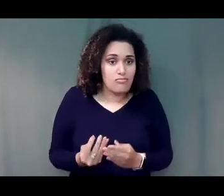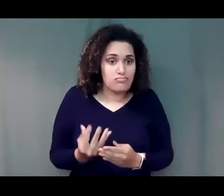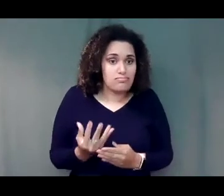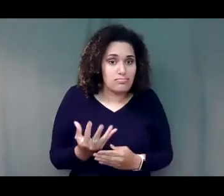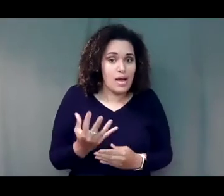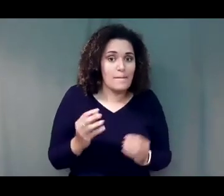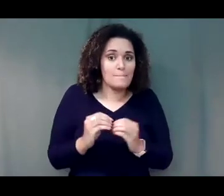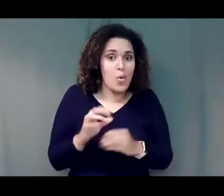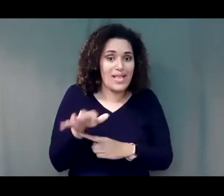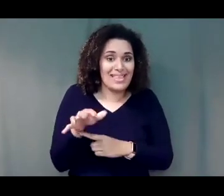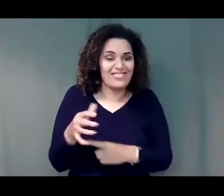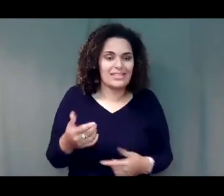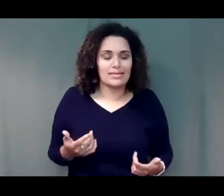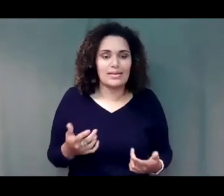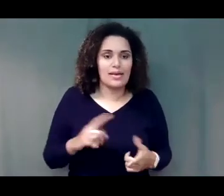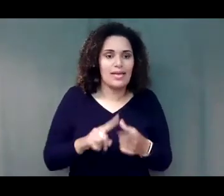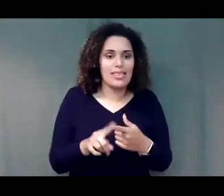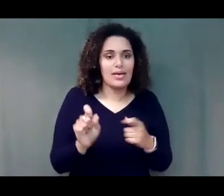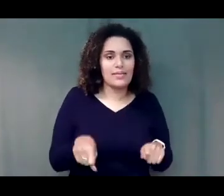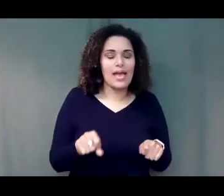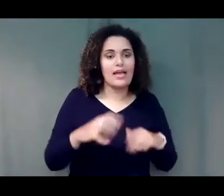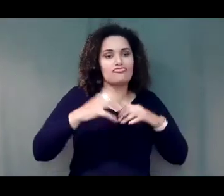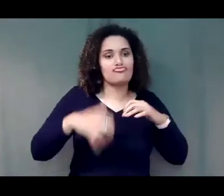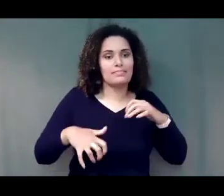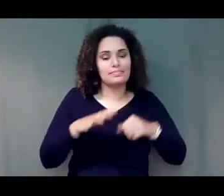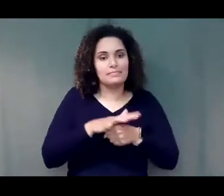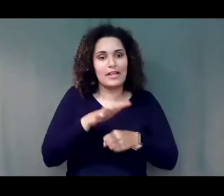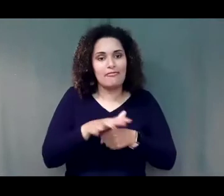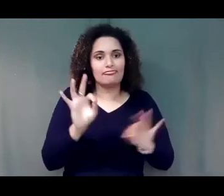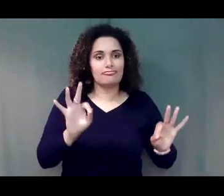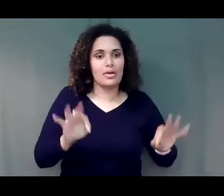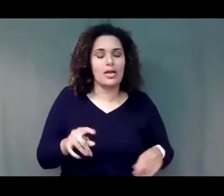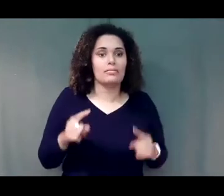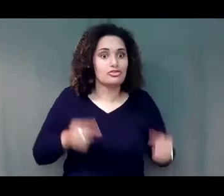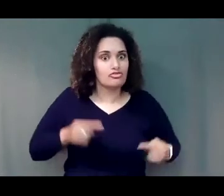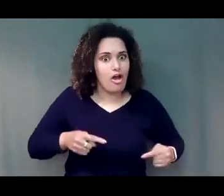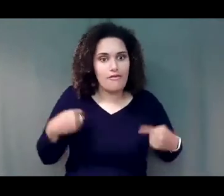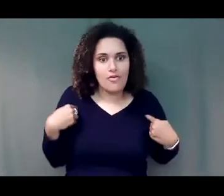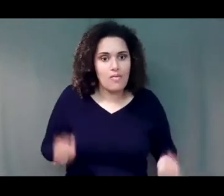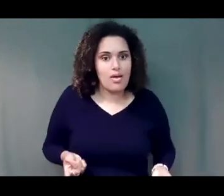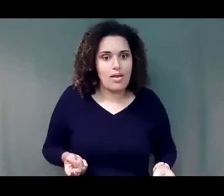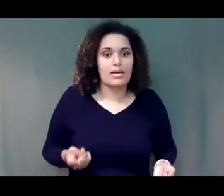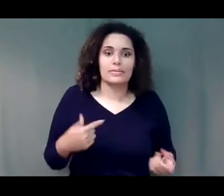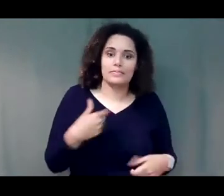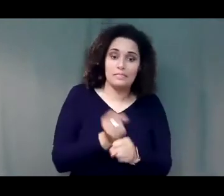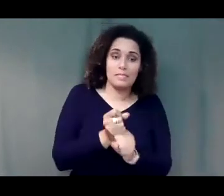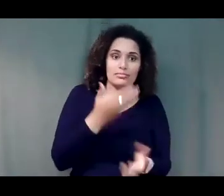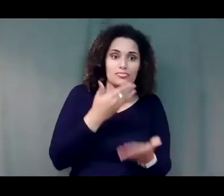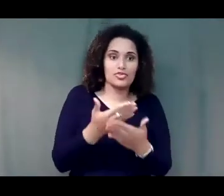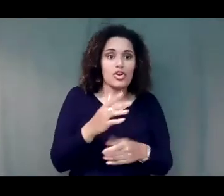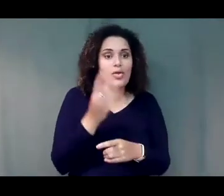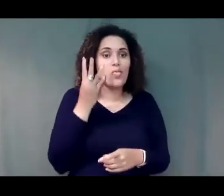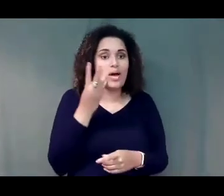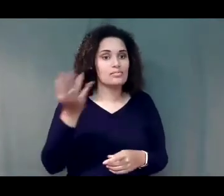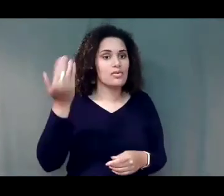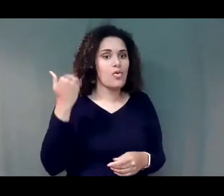more leaves, and be able to ripen the grapes enough. So it was a struggle for a while to make. We made some good wines back then, but not as good as the